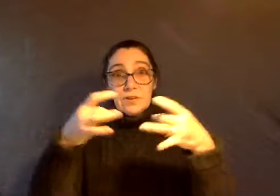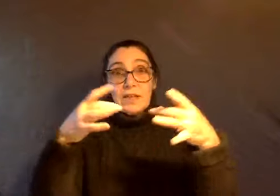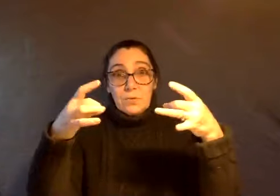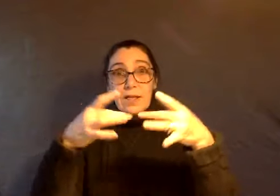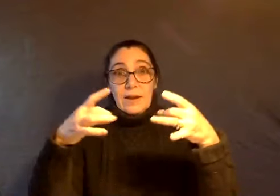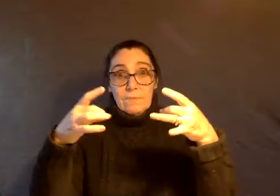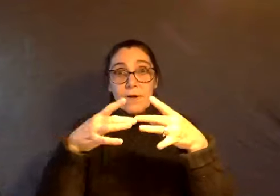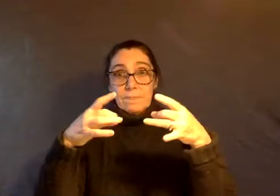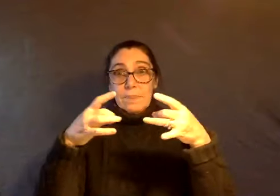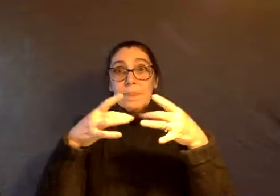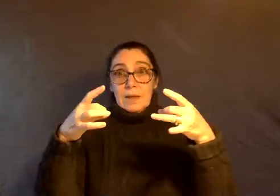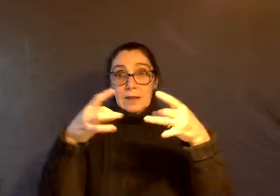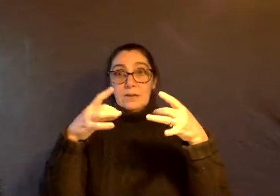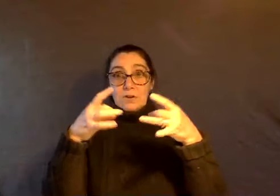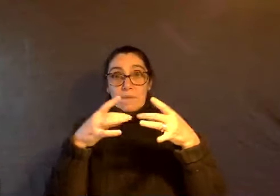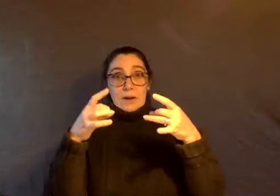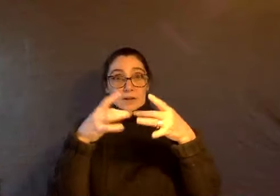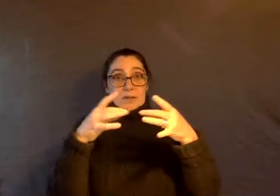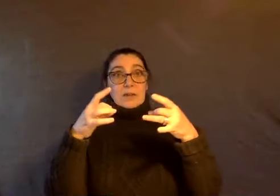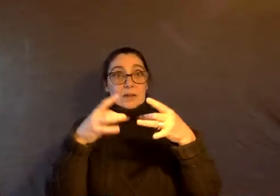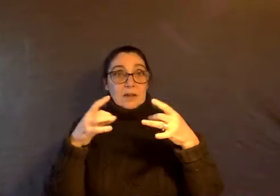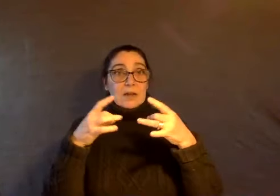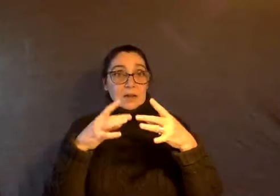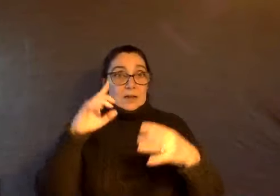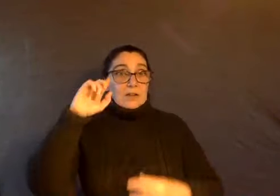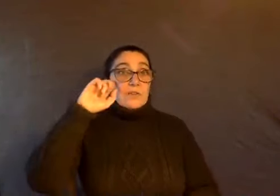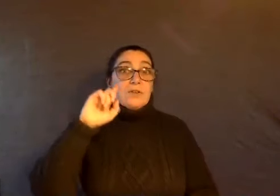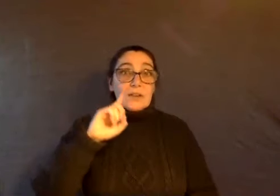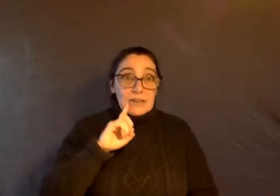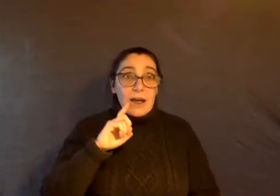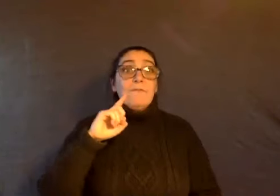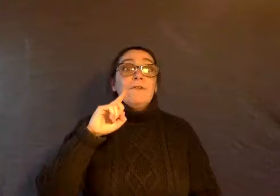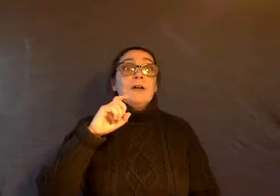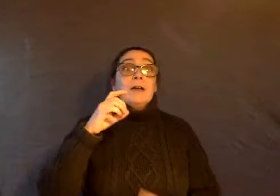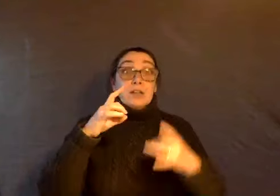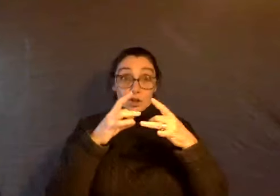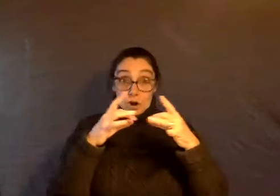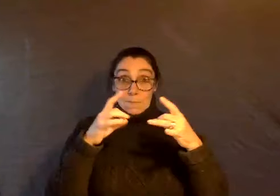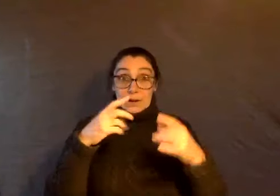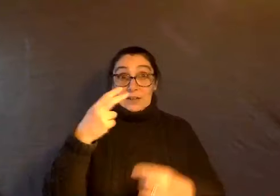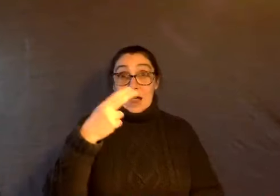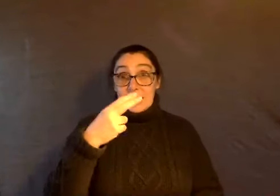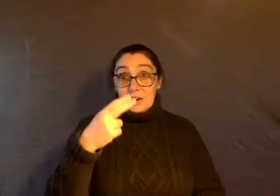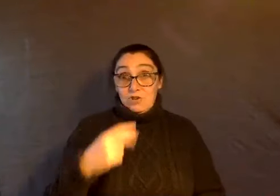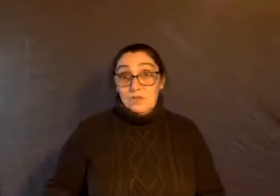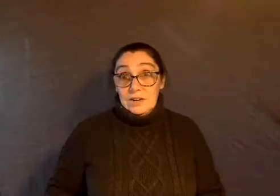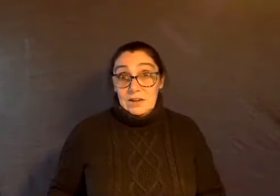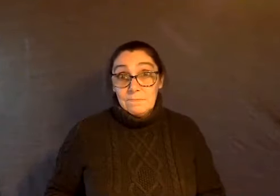That's where that came from. Starbucks. So there's a deaf Starbucks on H Street.